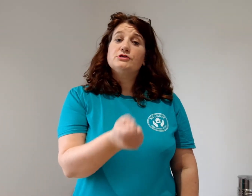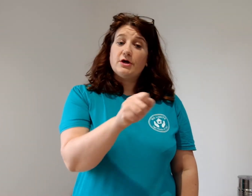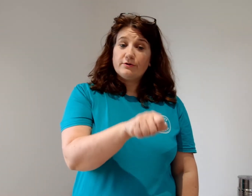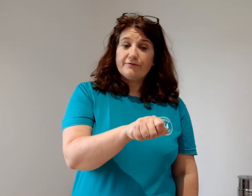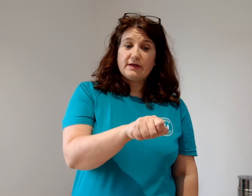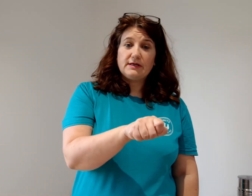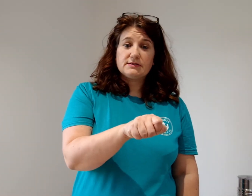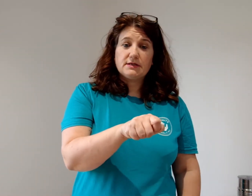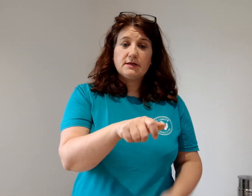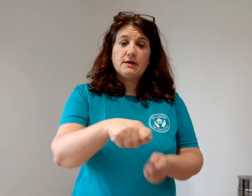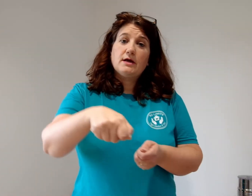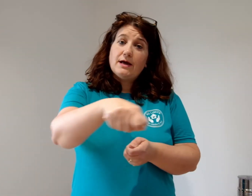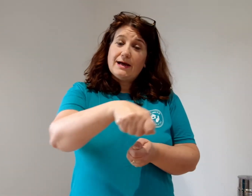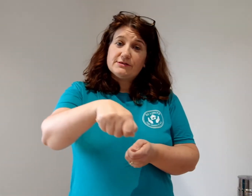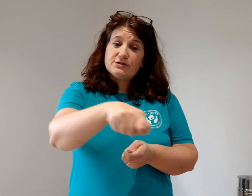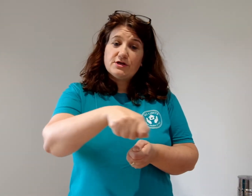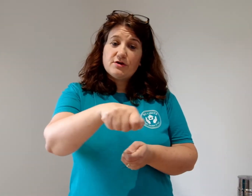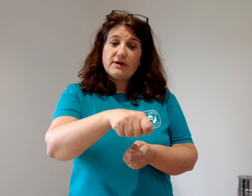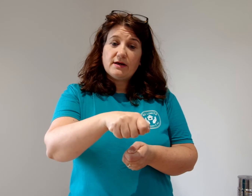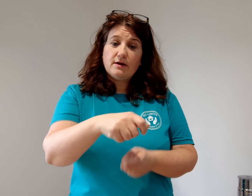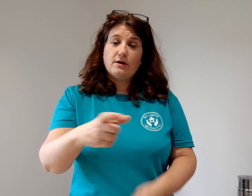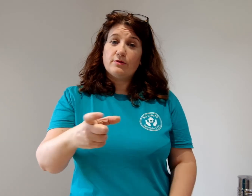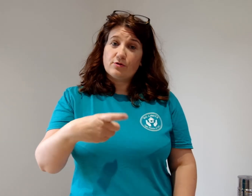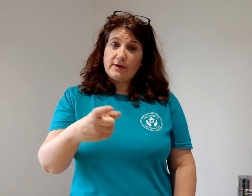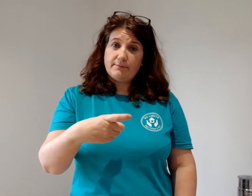Turn off the heat and stir in the cream.